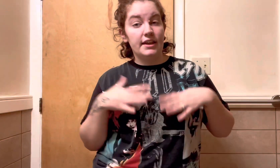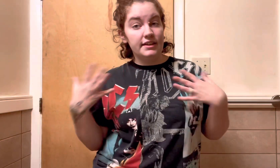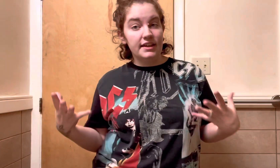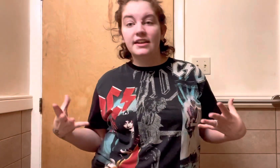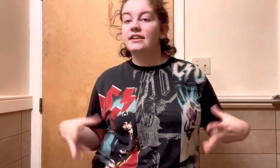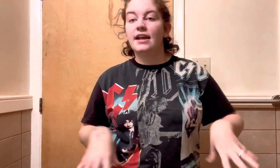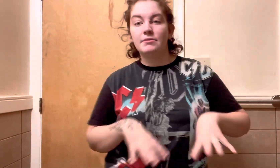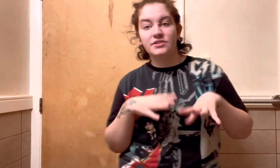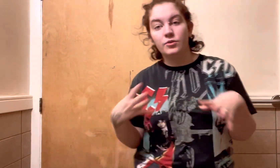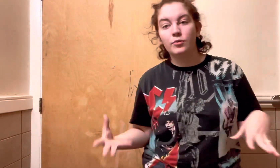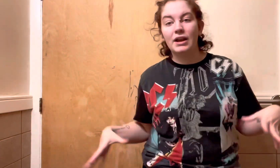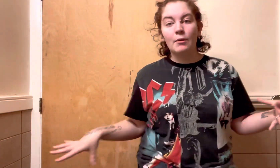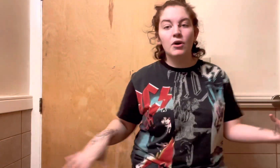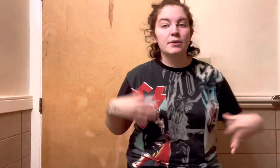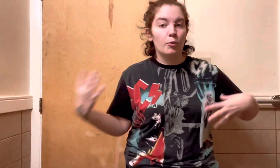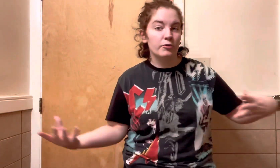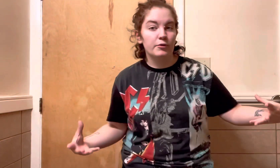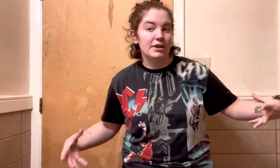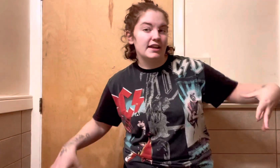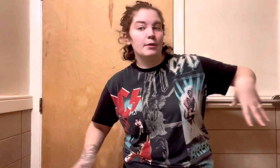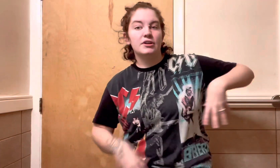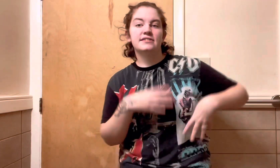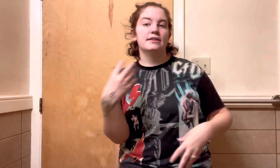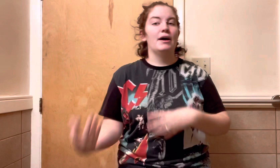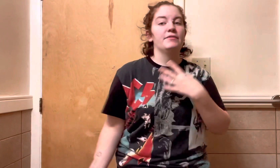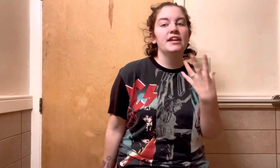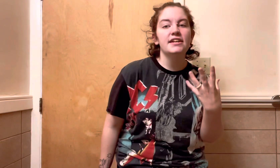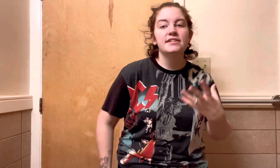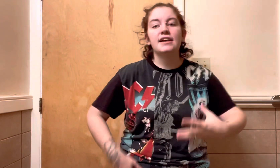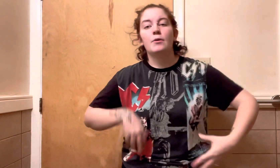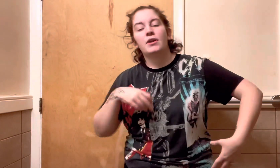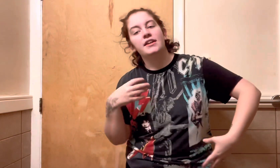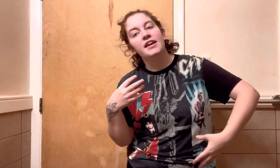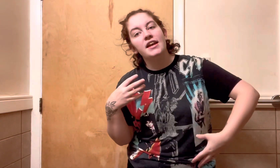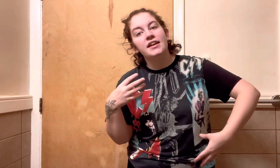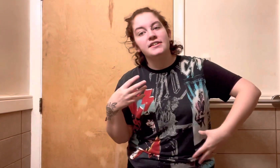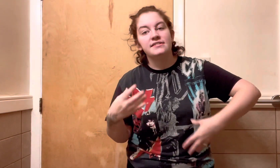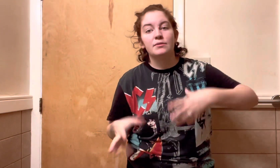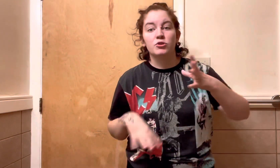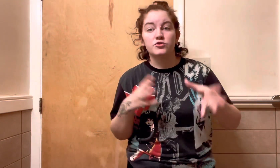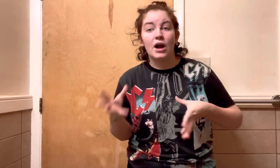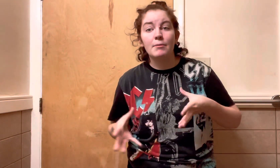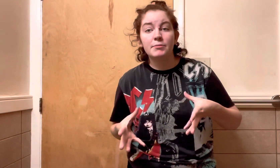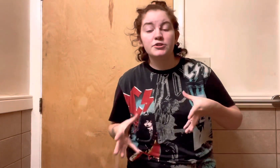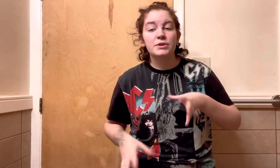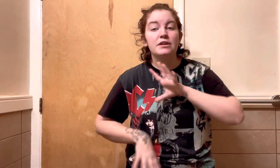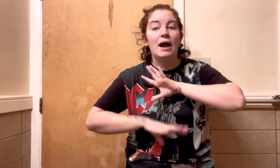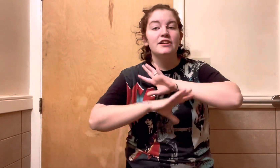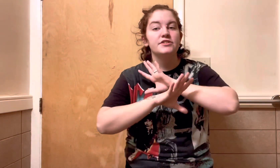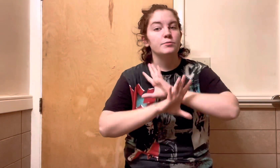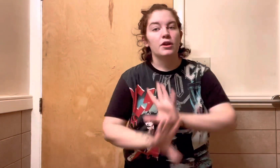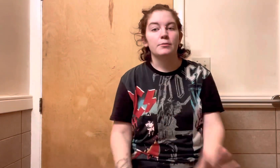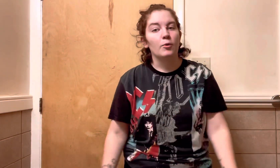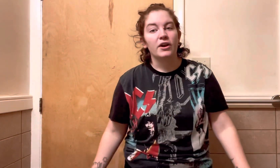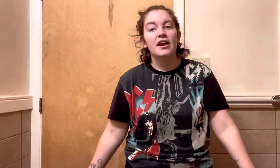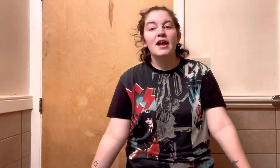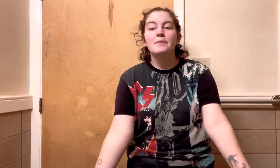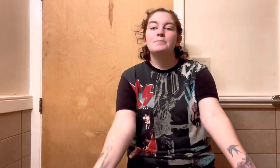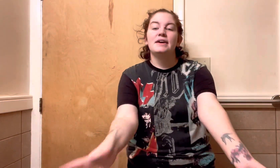ending and that was cool but I wanted more from it. Like I wanted to see them have kids. I wanted to see more drama between them. I just wanted more but